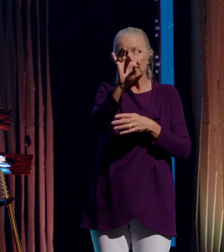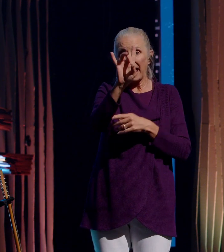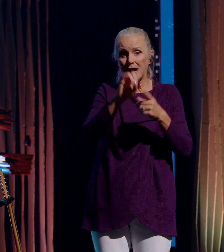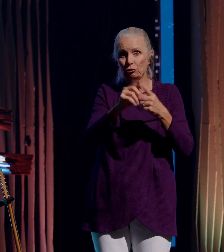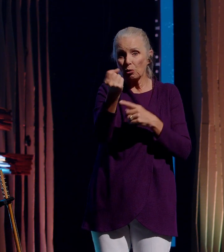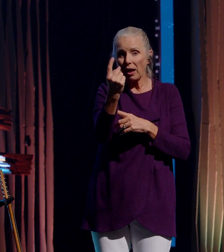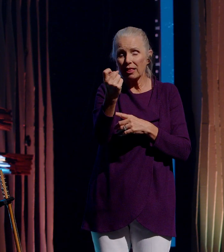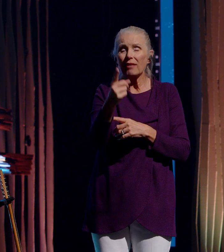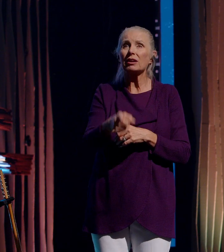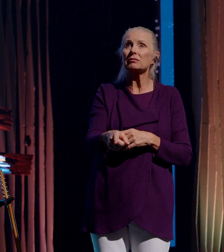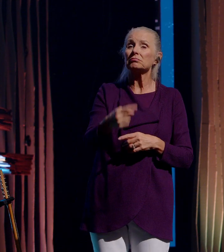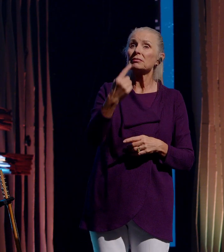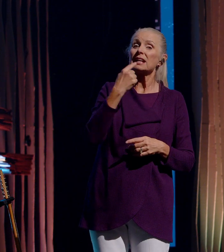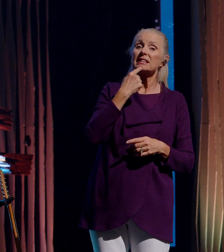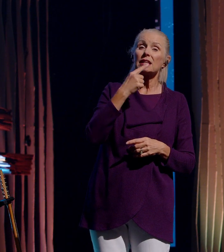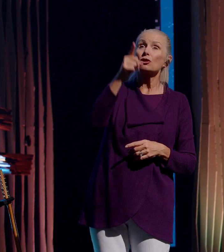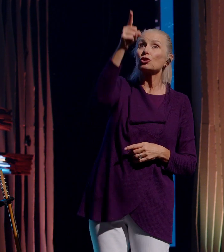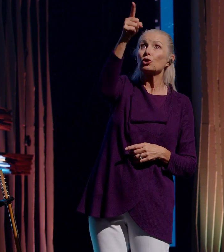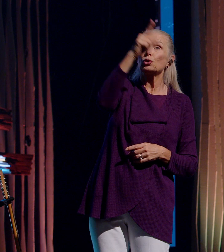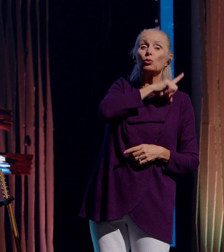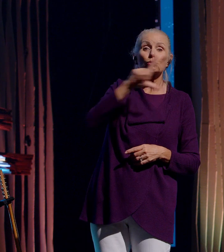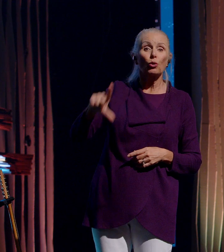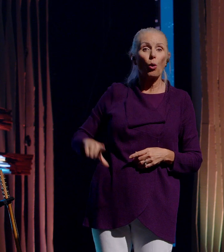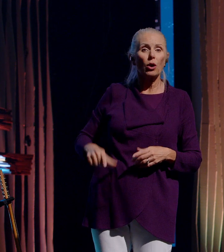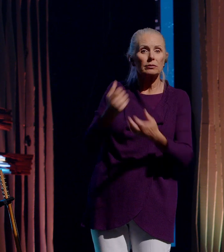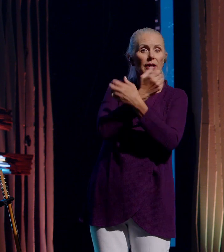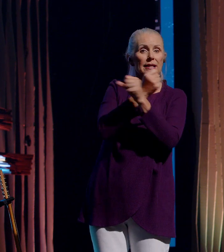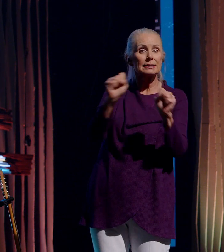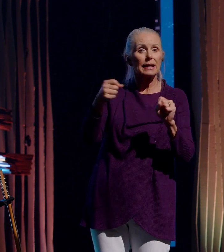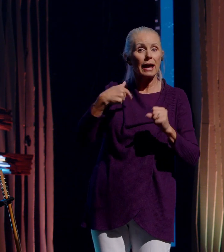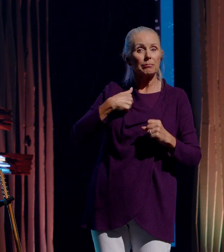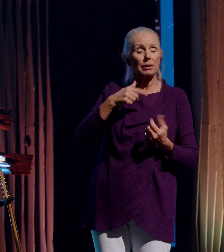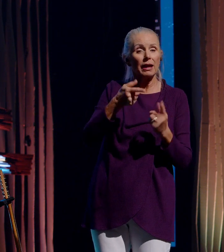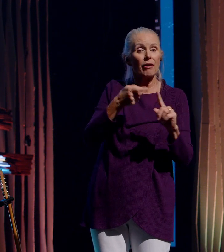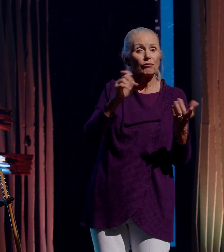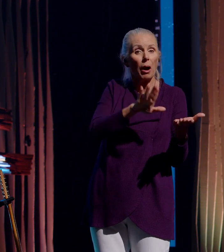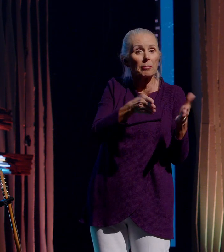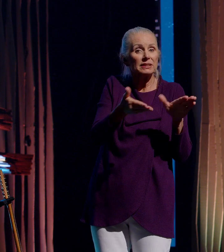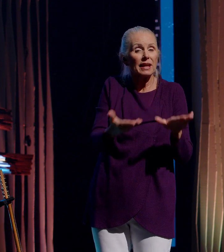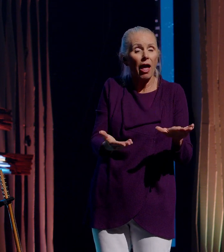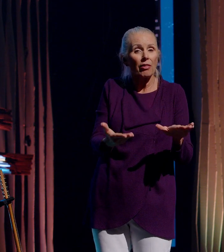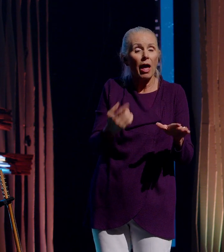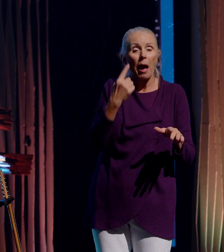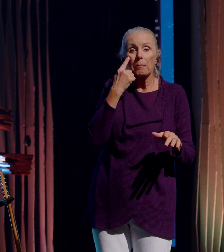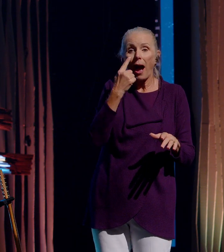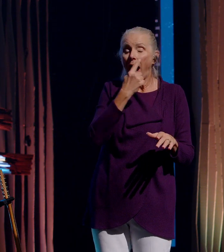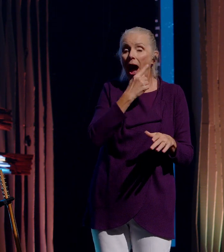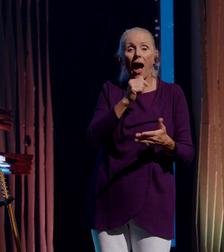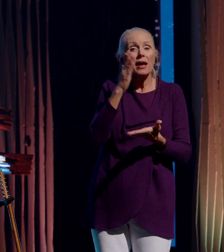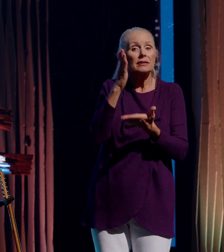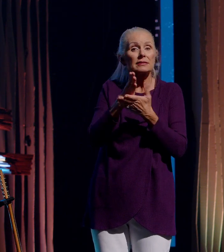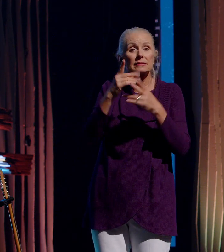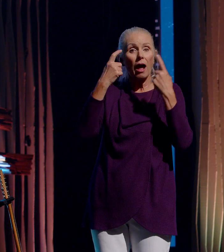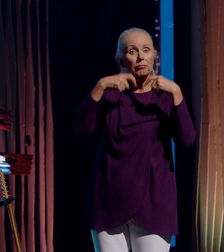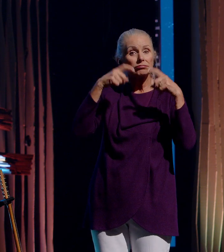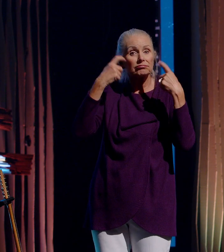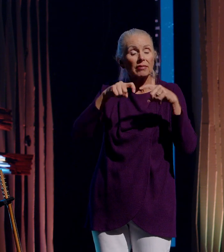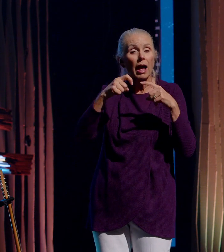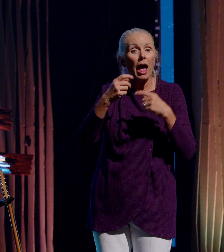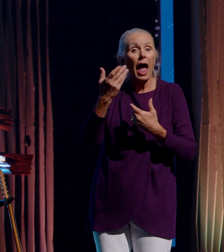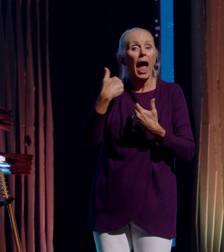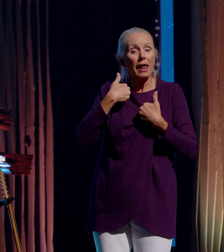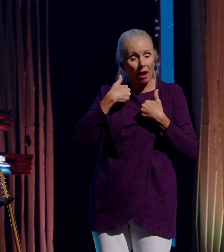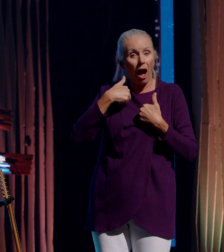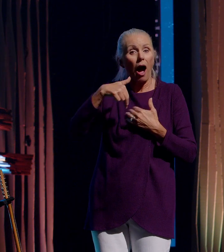have delivered me from death, my eyes from tears, my feet from stumbling, that I may